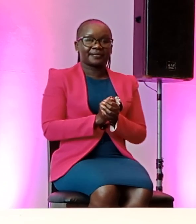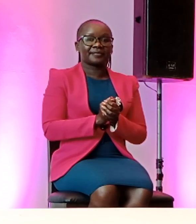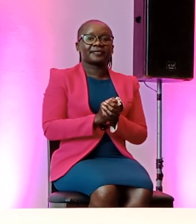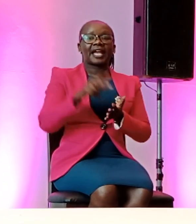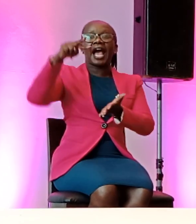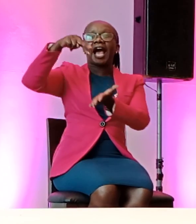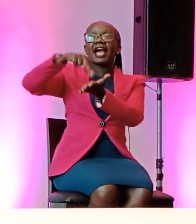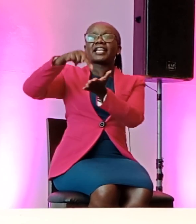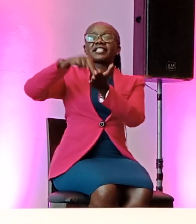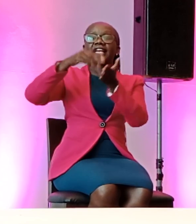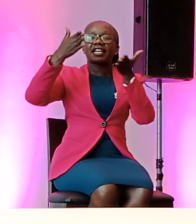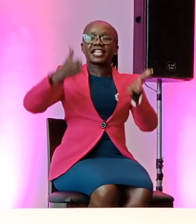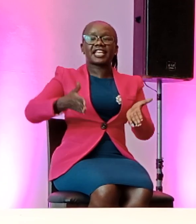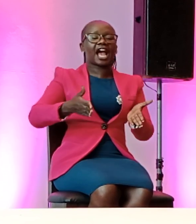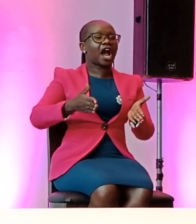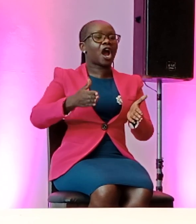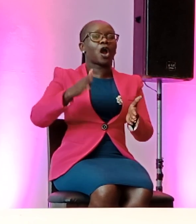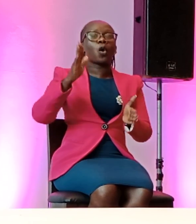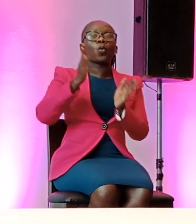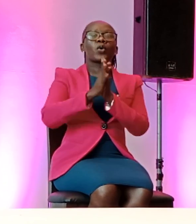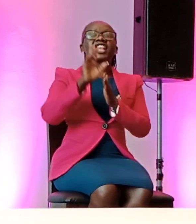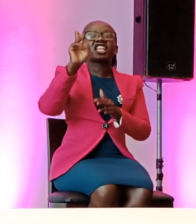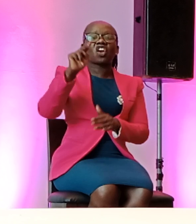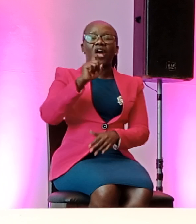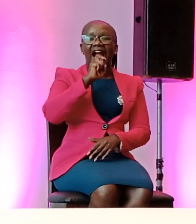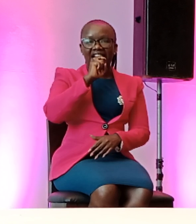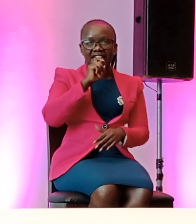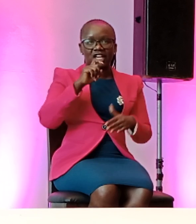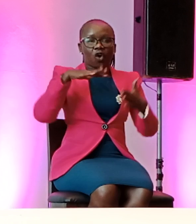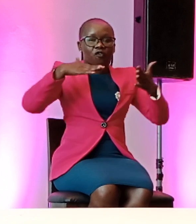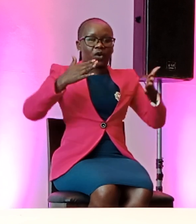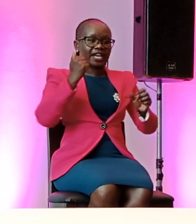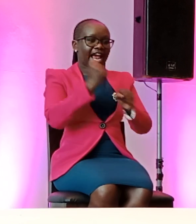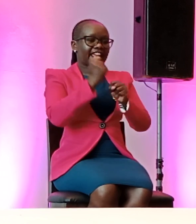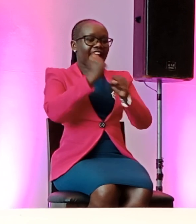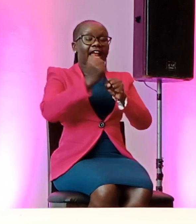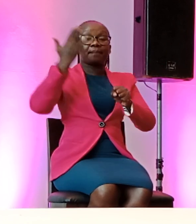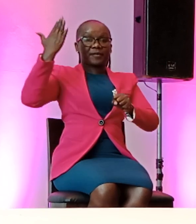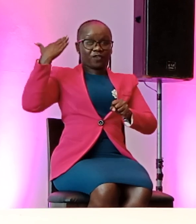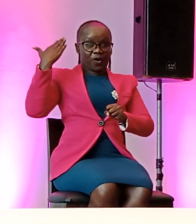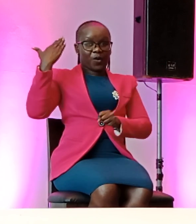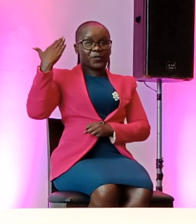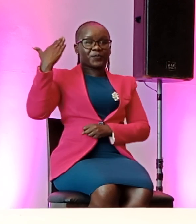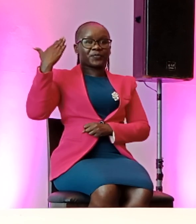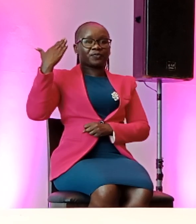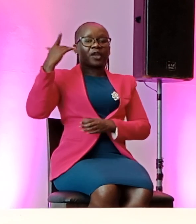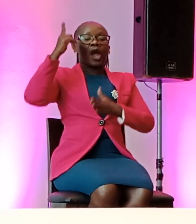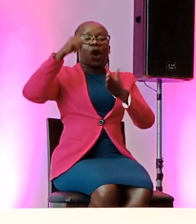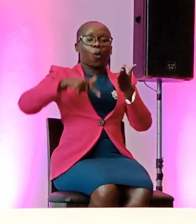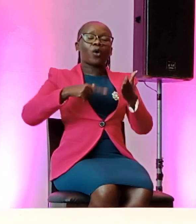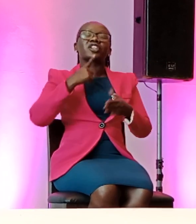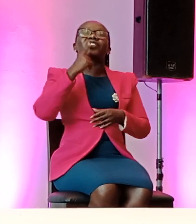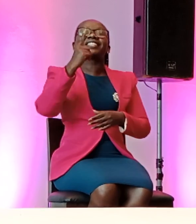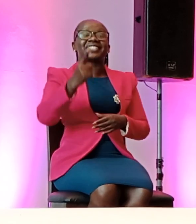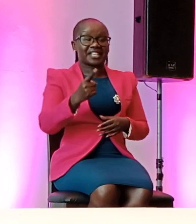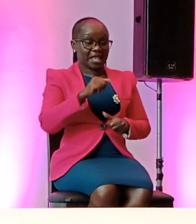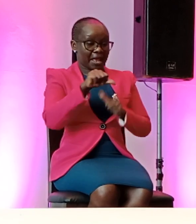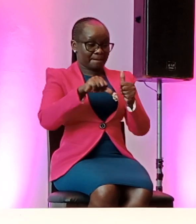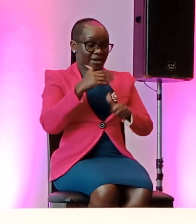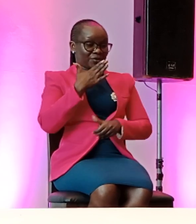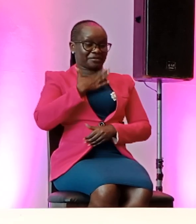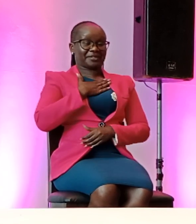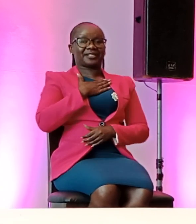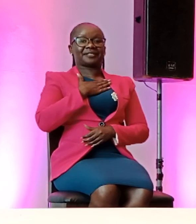I stand here with no regrets of what I've done or didn't do, of what they say or don't